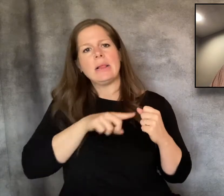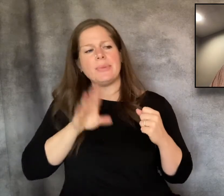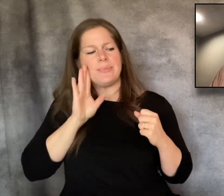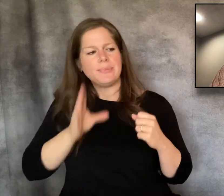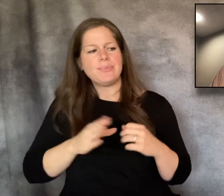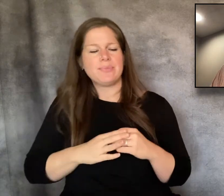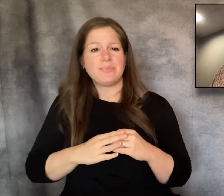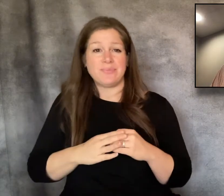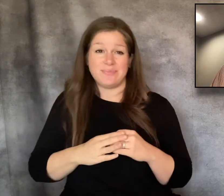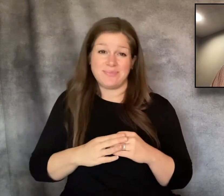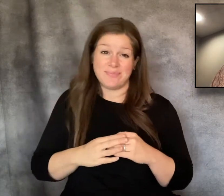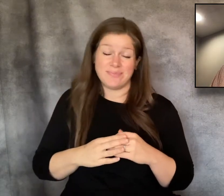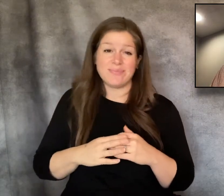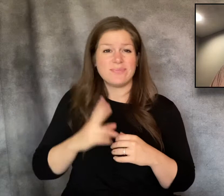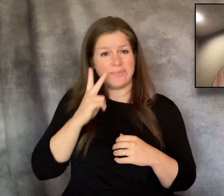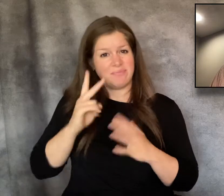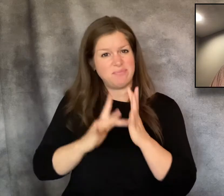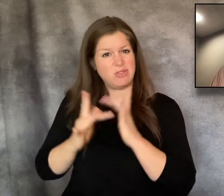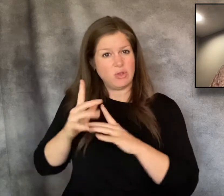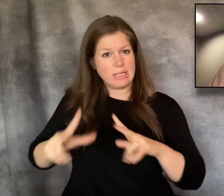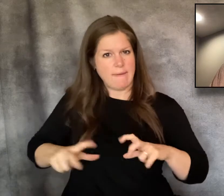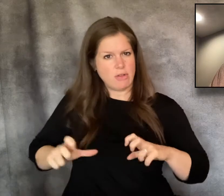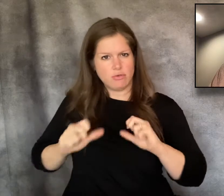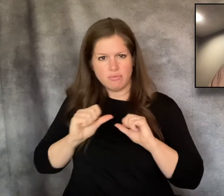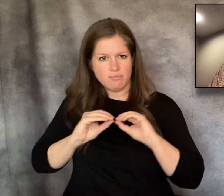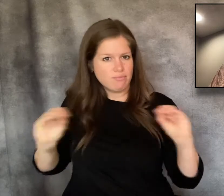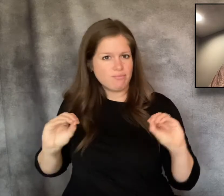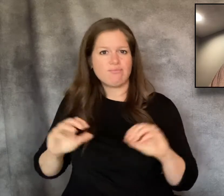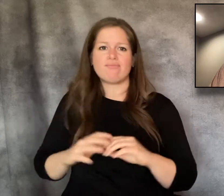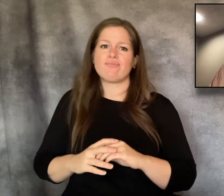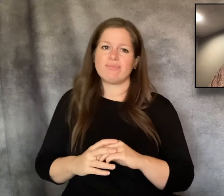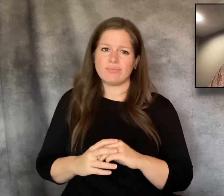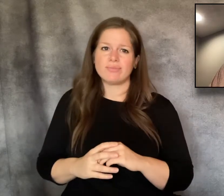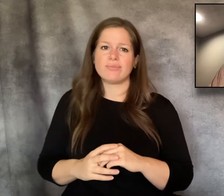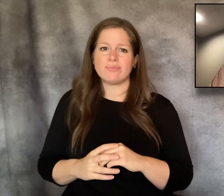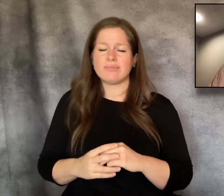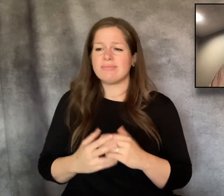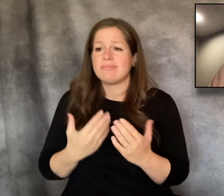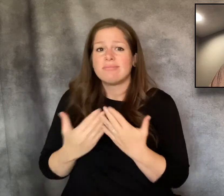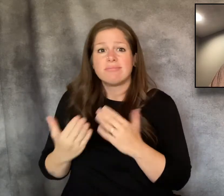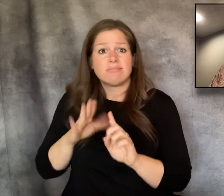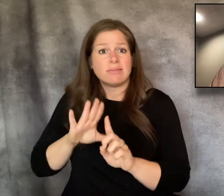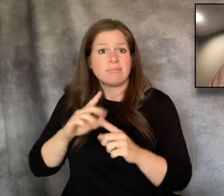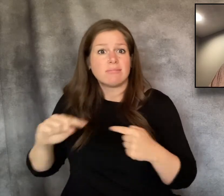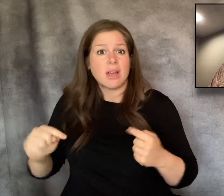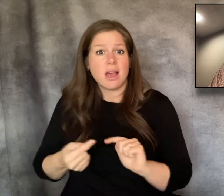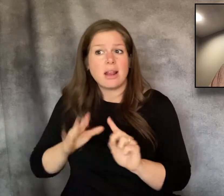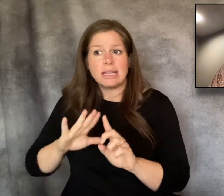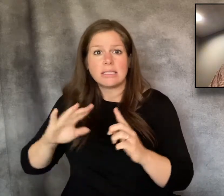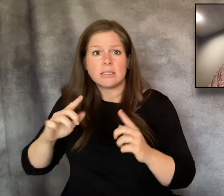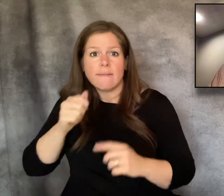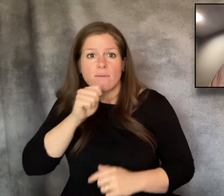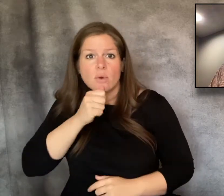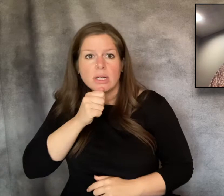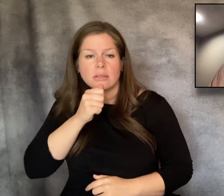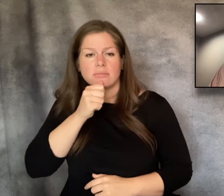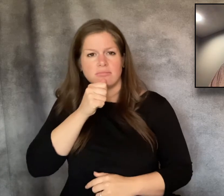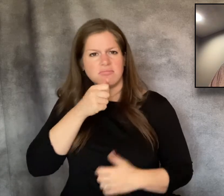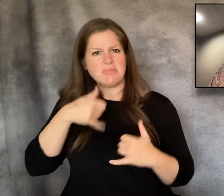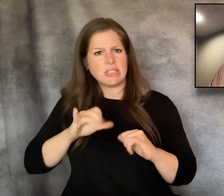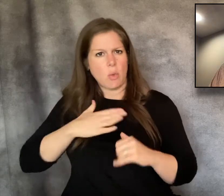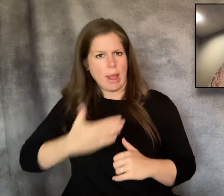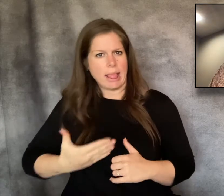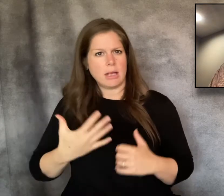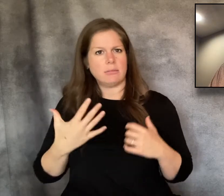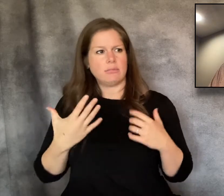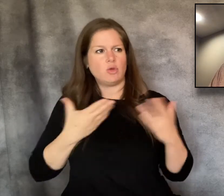has been, never will be. If you're not moved to act in moments of pain and suffering in others, find out why.